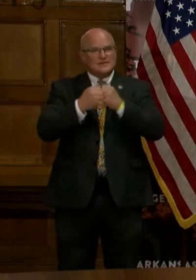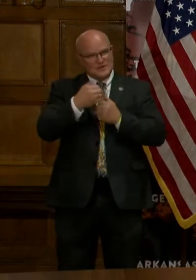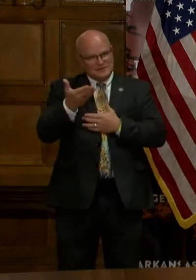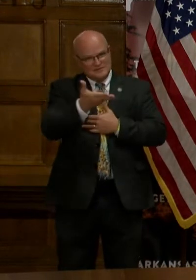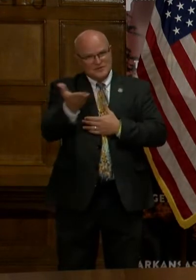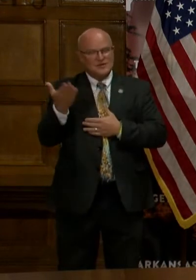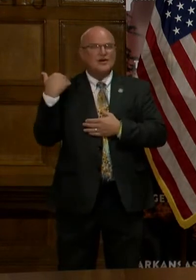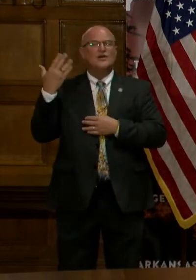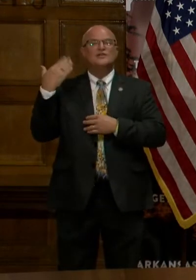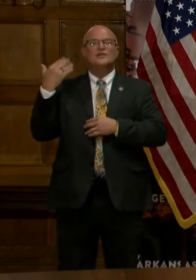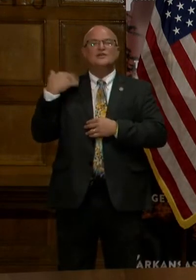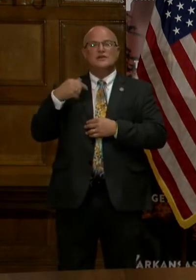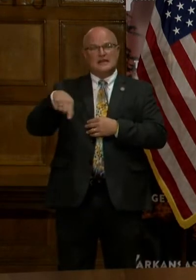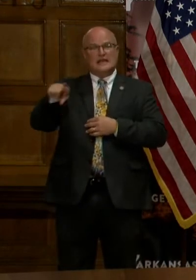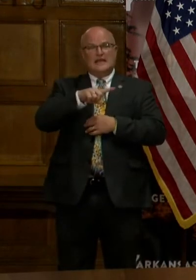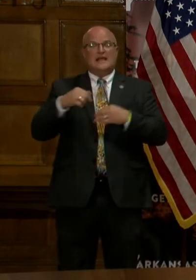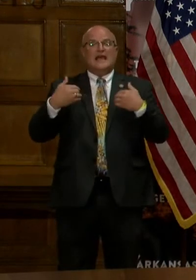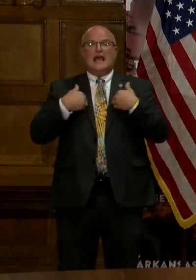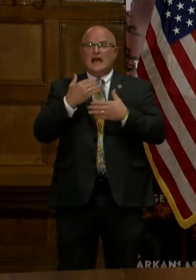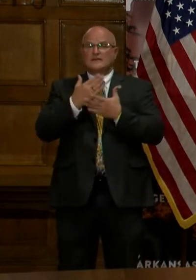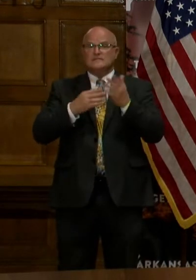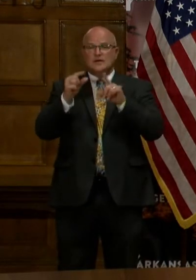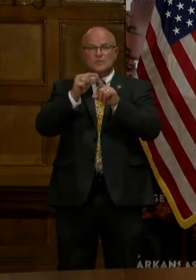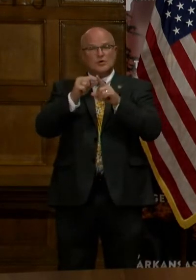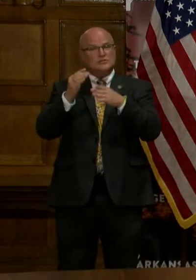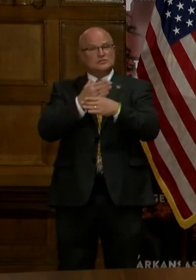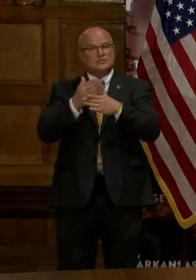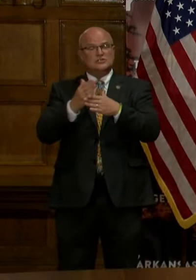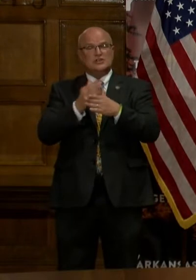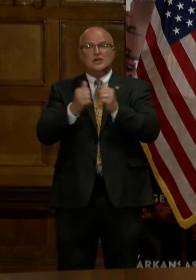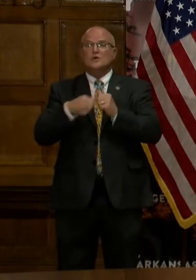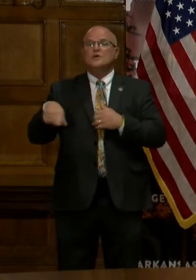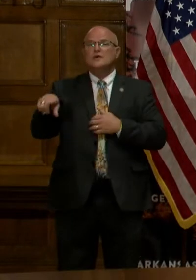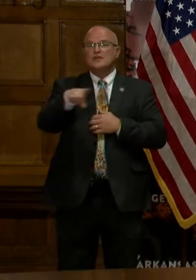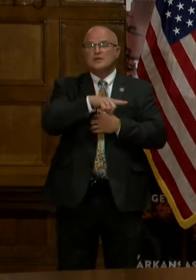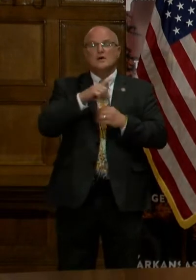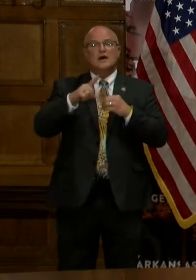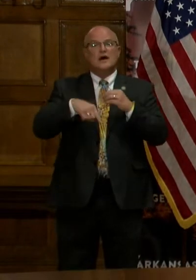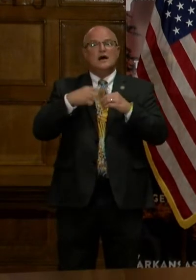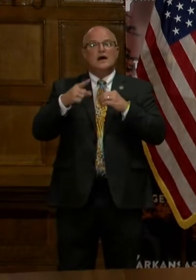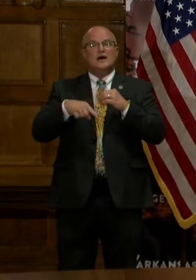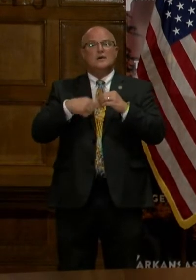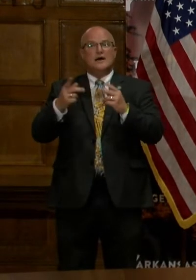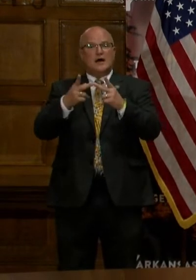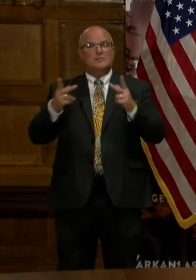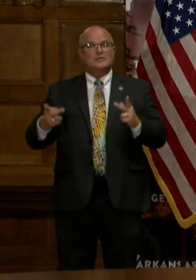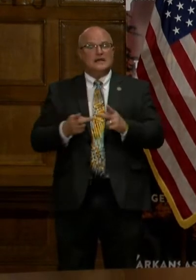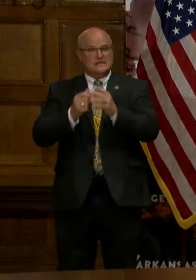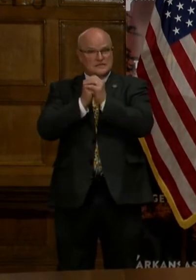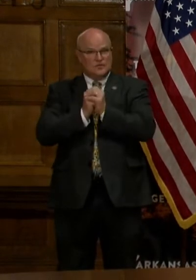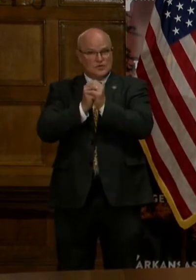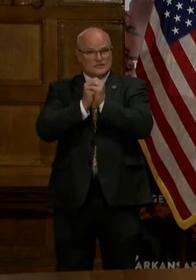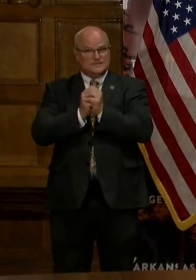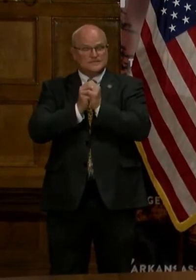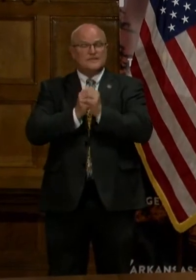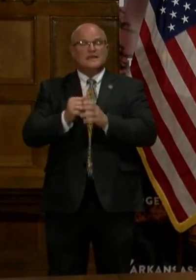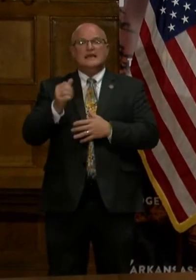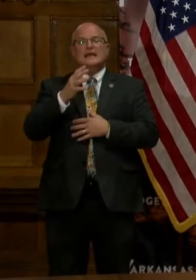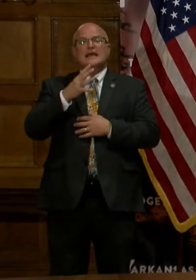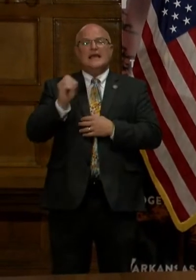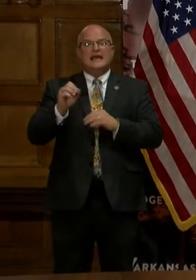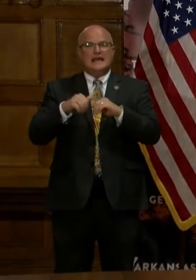you earlier. They have some words to share about places of worship